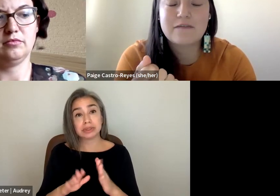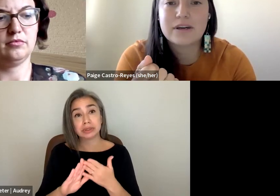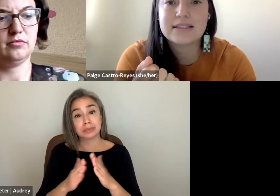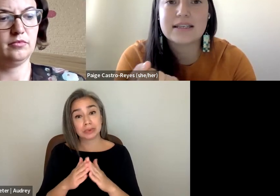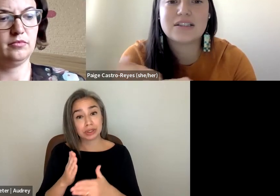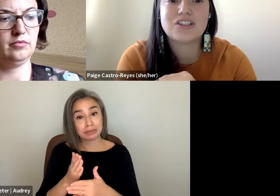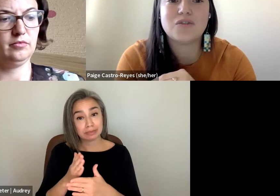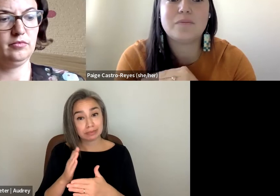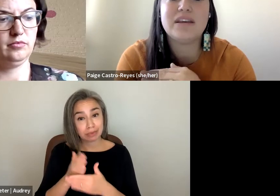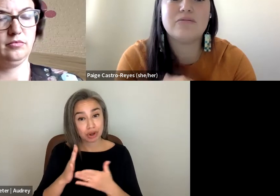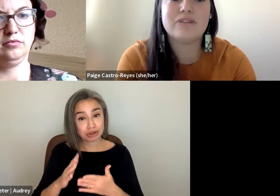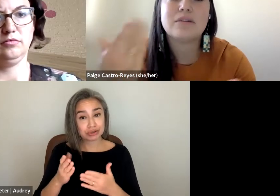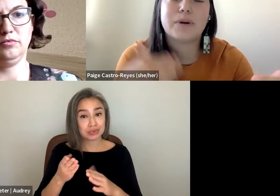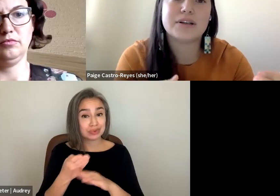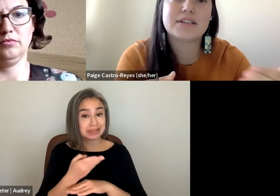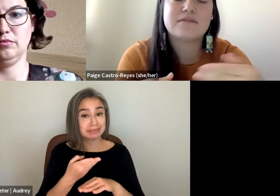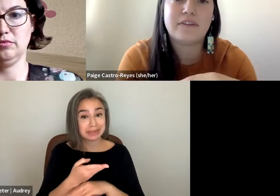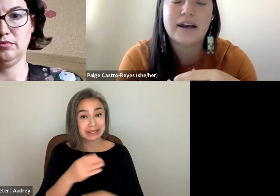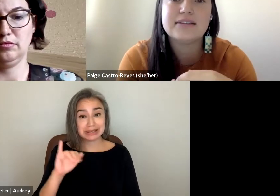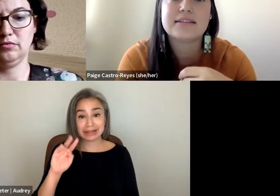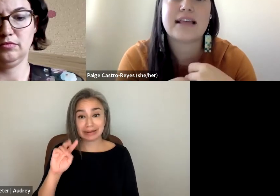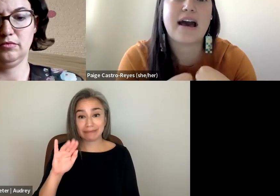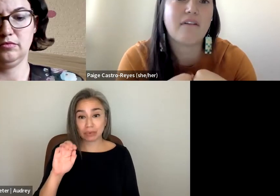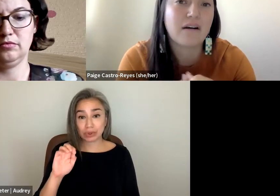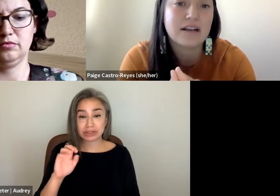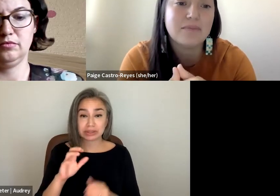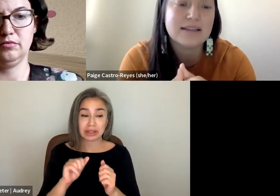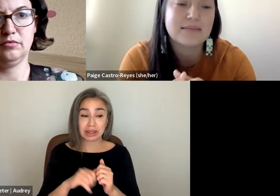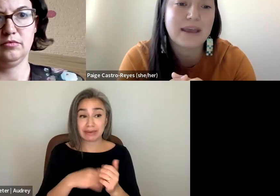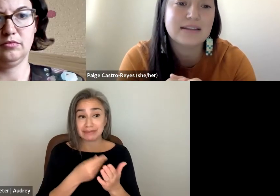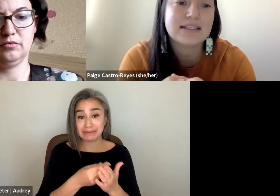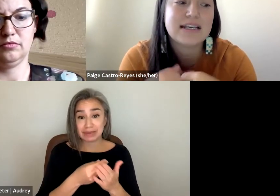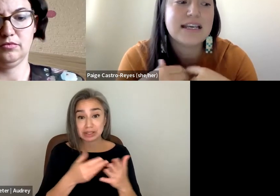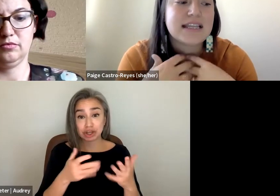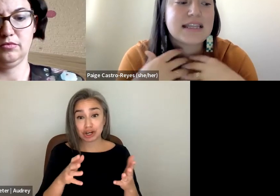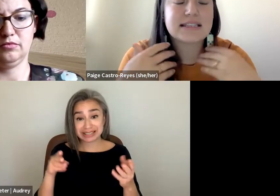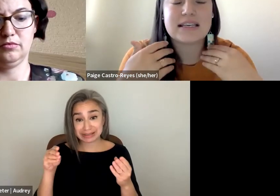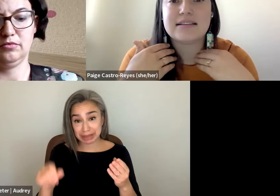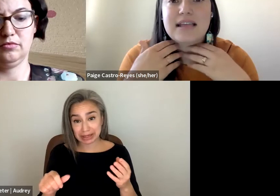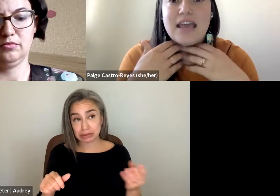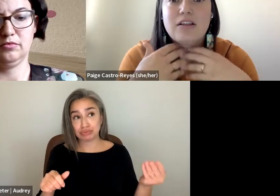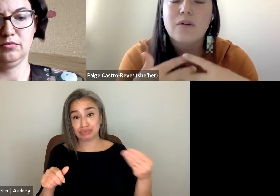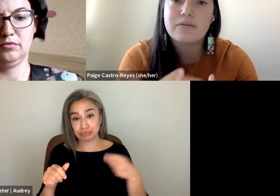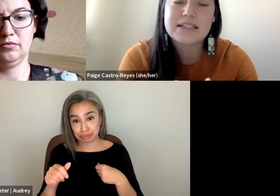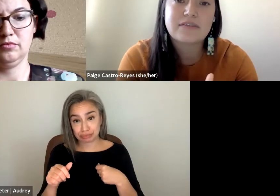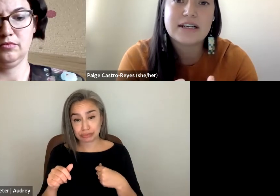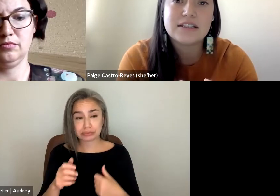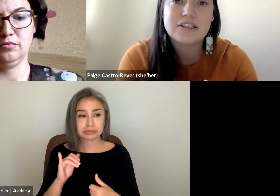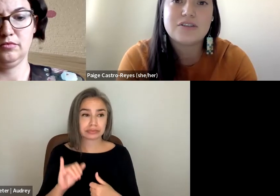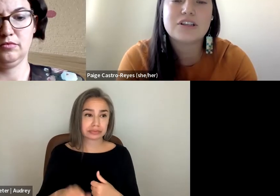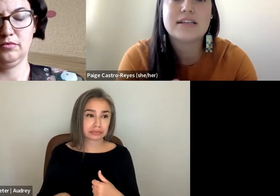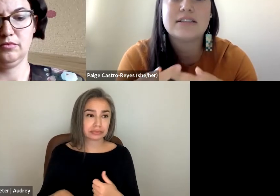submits invoices to be reimbursed funds that have already been spent. This is a lower risk